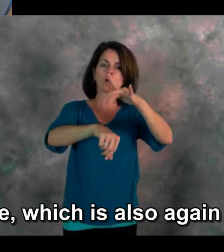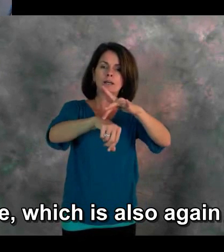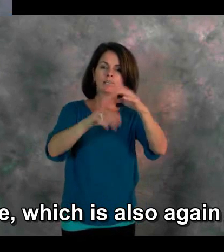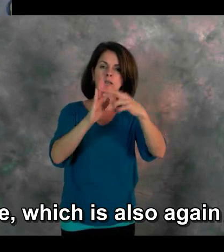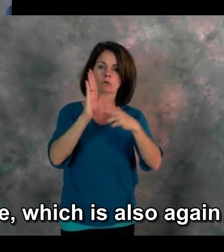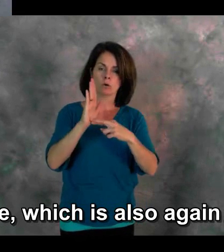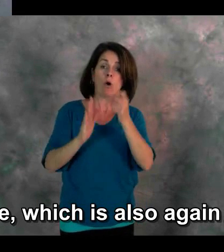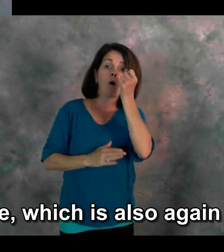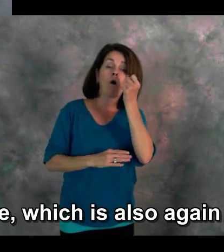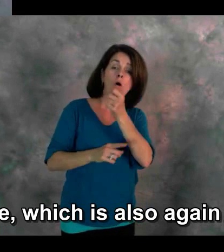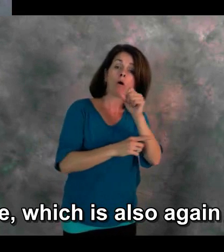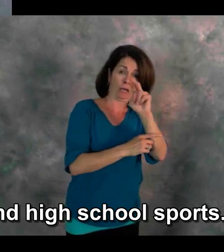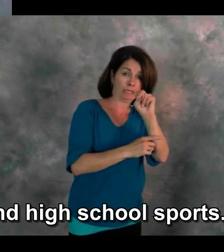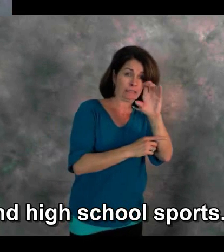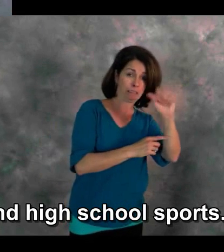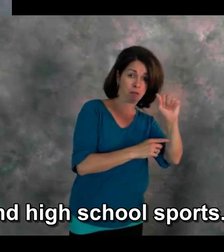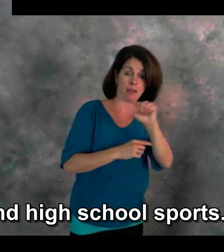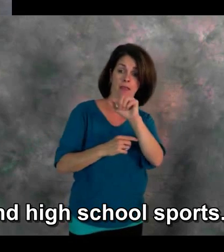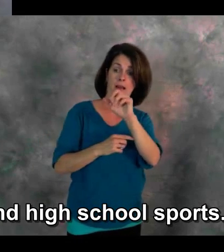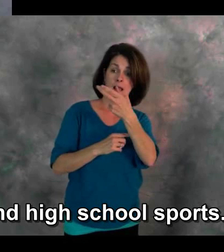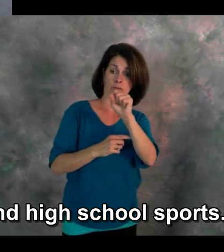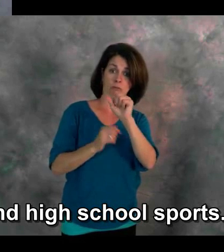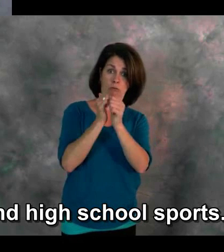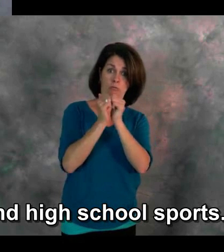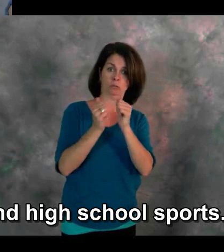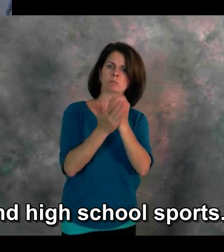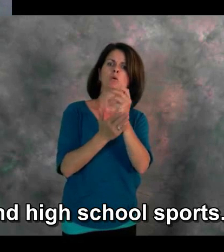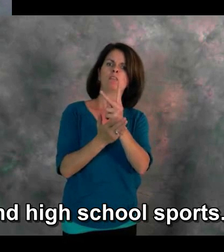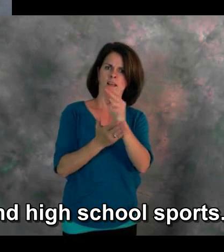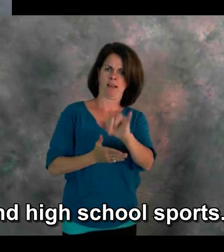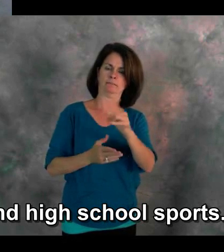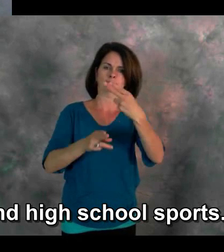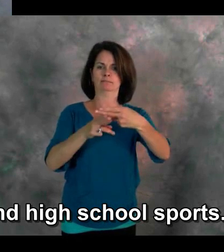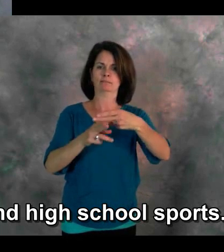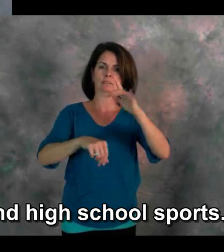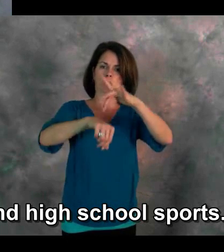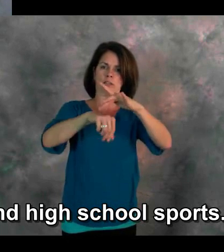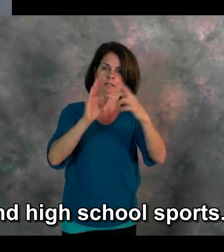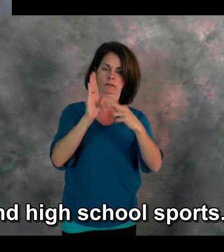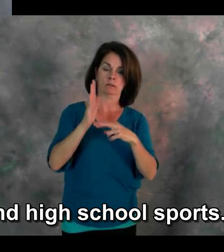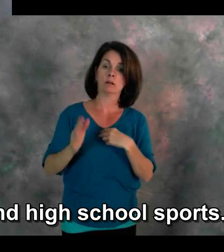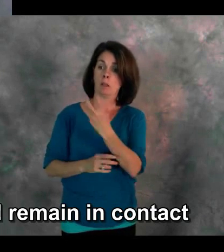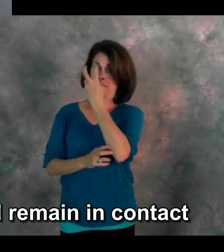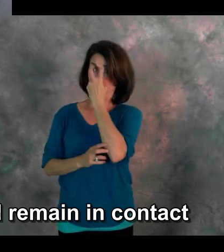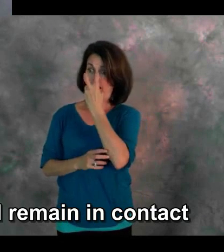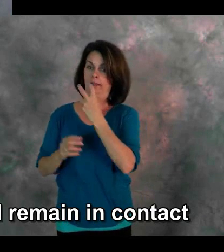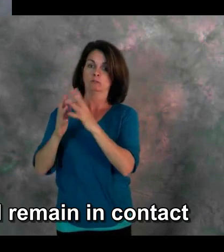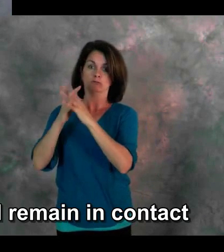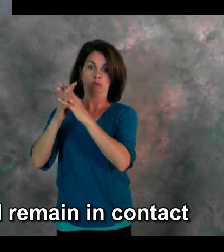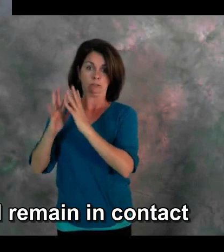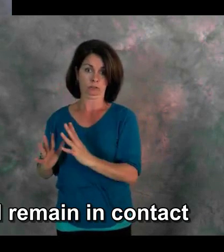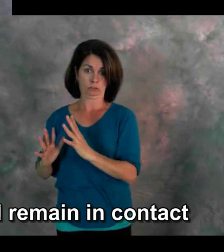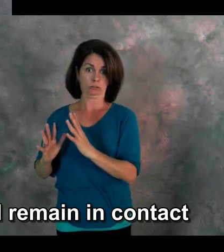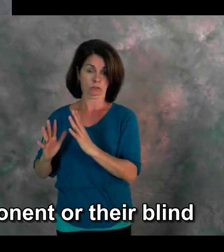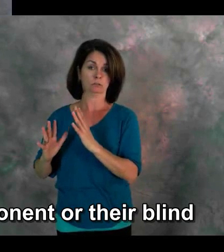contact rule, which is also, again, approved by the NCAA and high school sports. The blind wrestler will